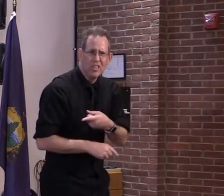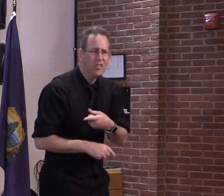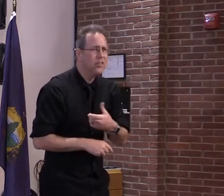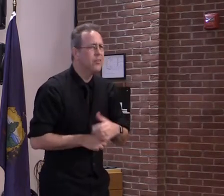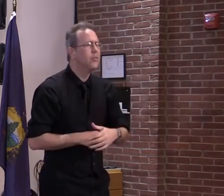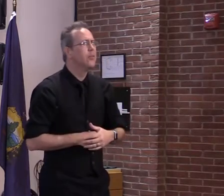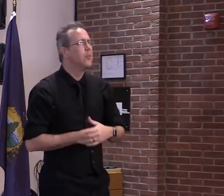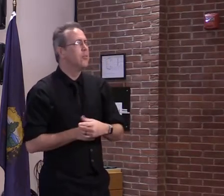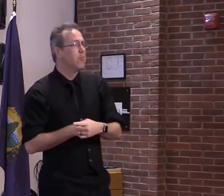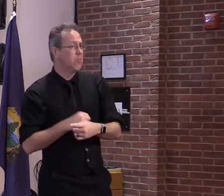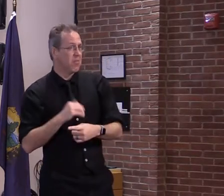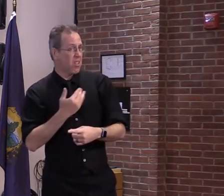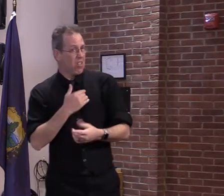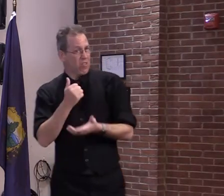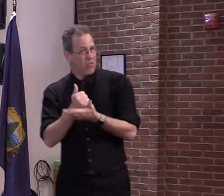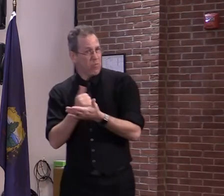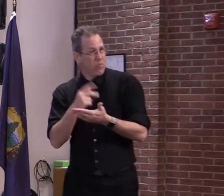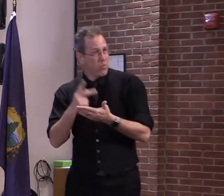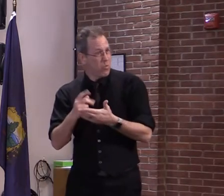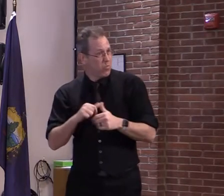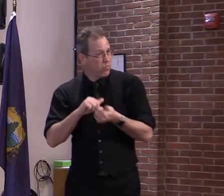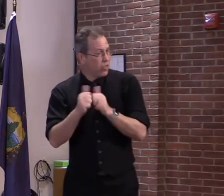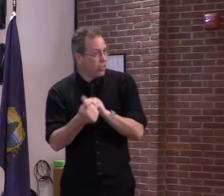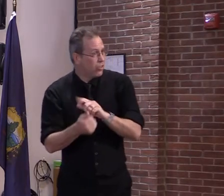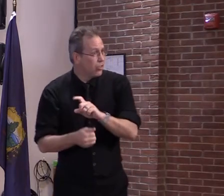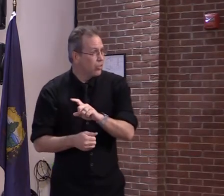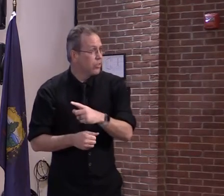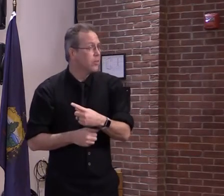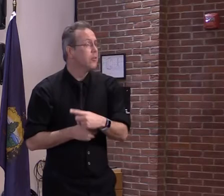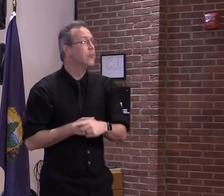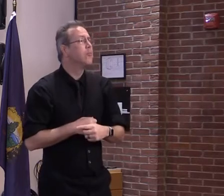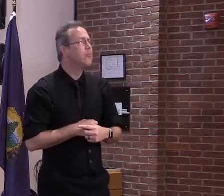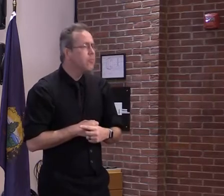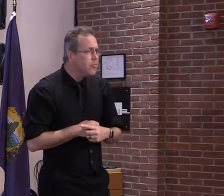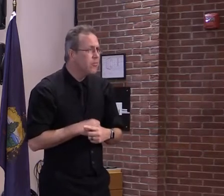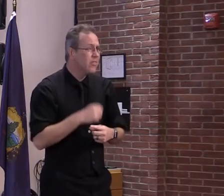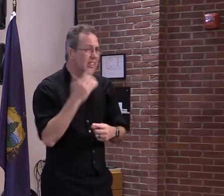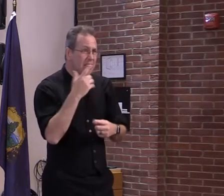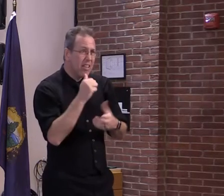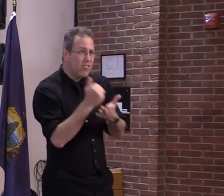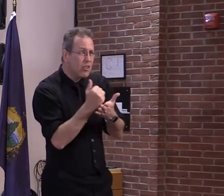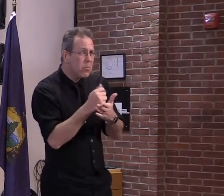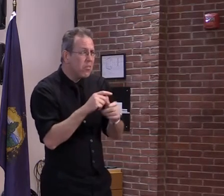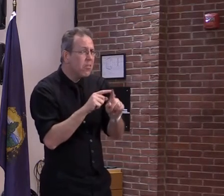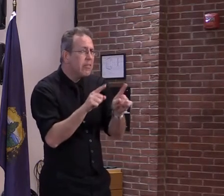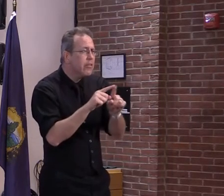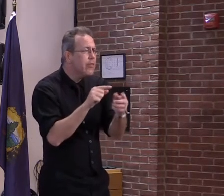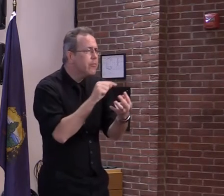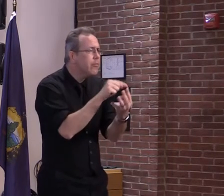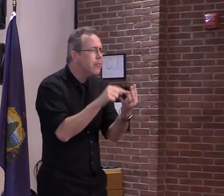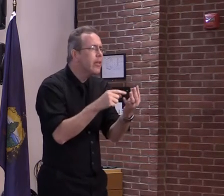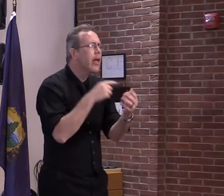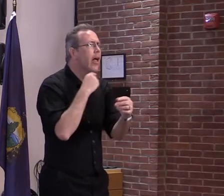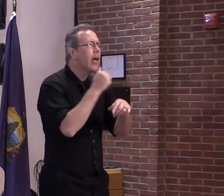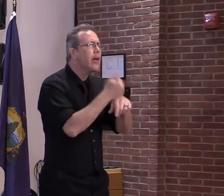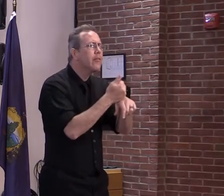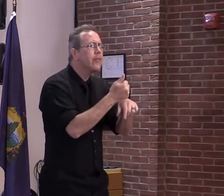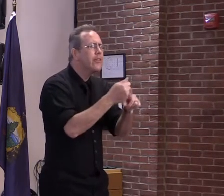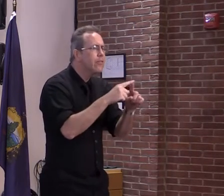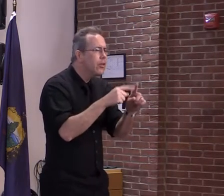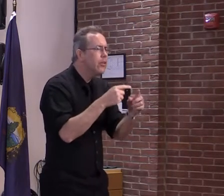program or the statewide treatment hub and spoke model, you think it's adequate right now? We don't really need to increase or change the way we're doing